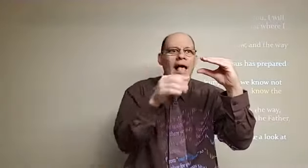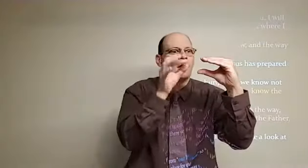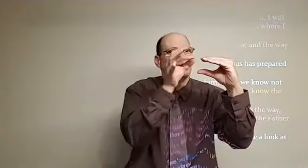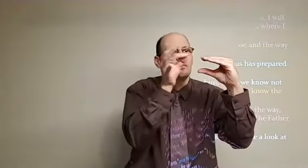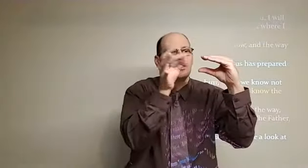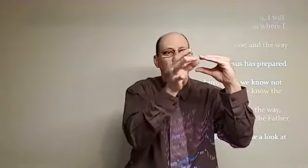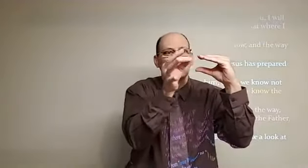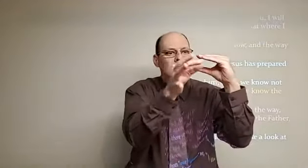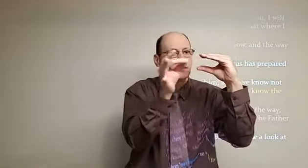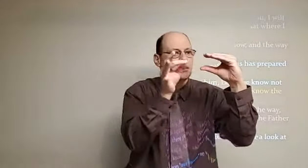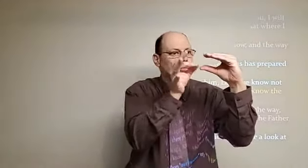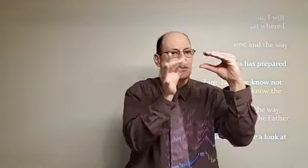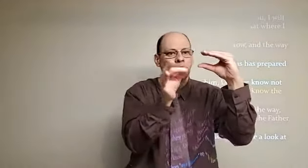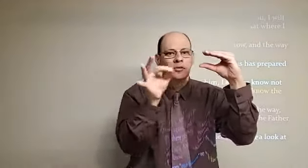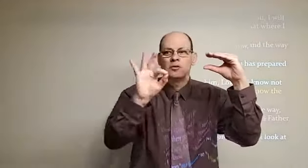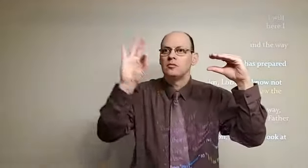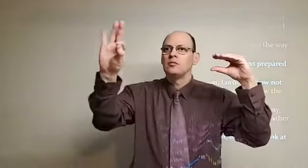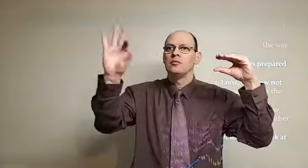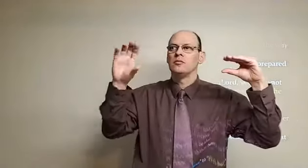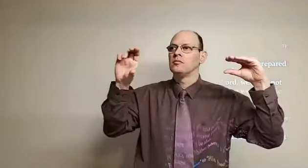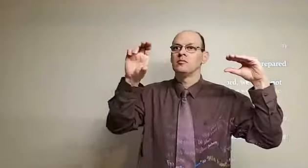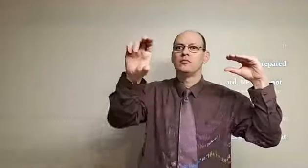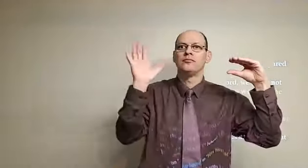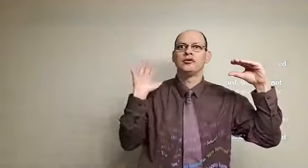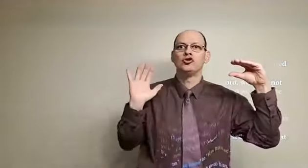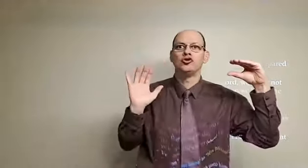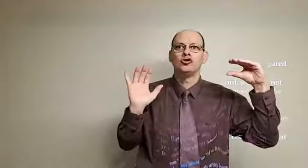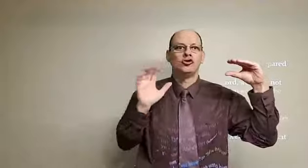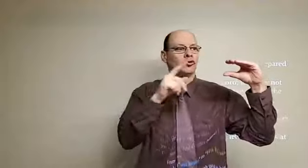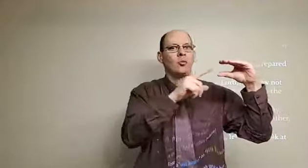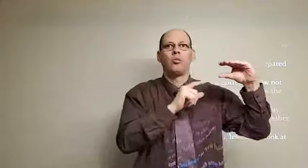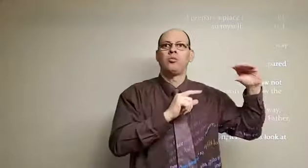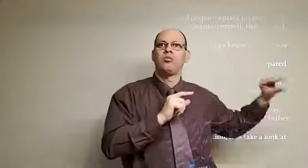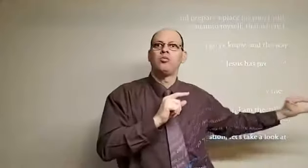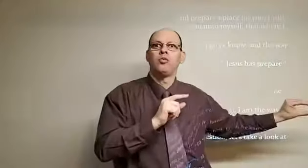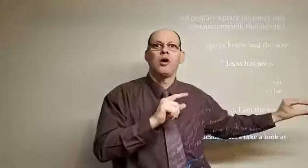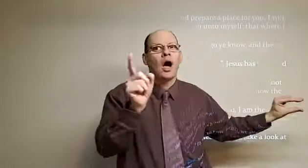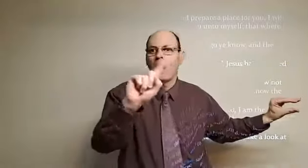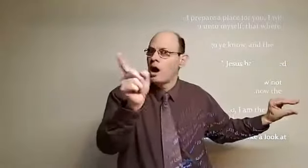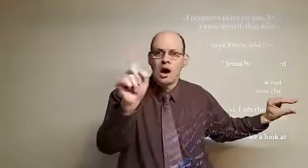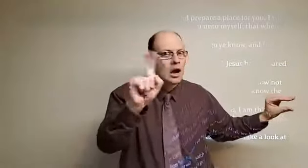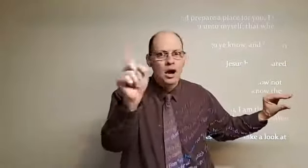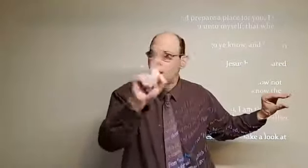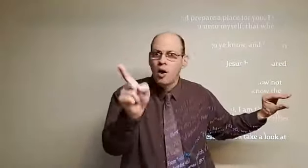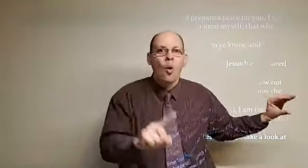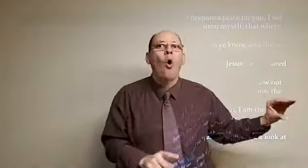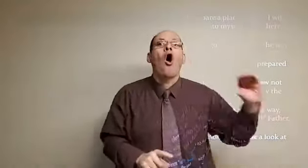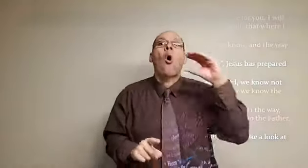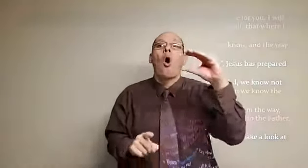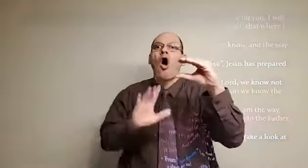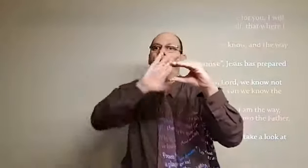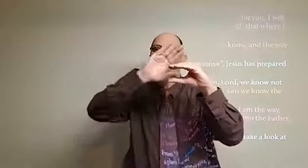you cannot take parts of the Bible and make it your own and leave the remaining part of the Bible